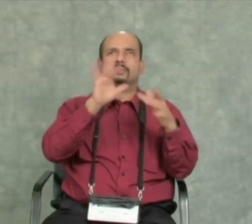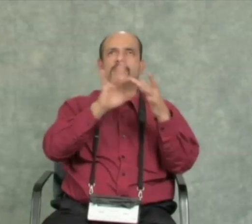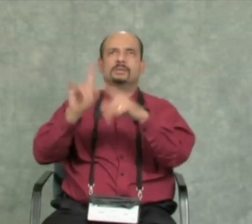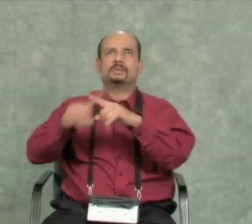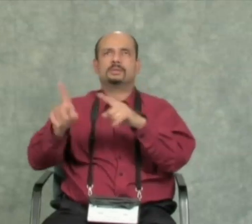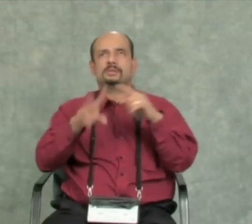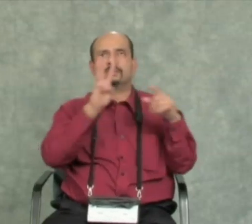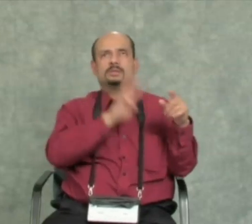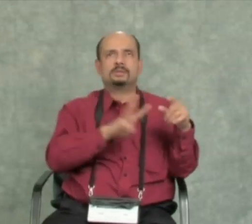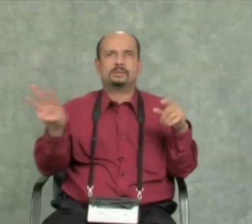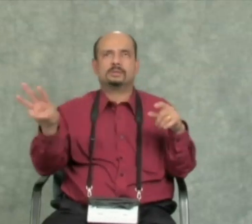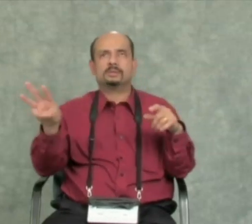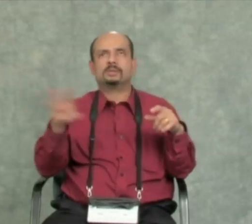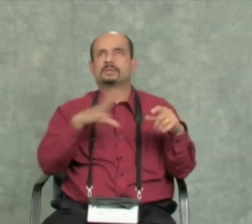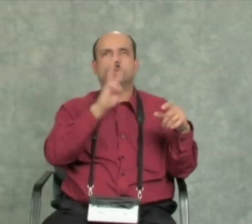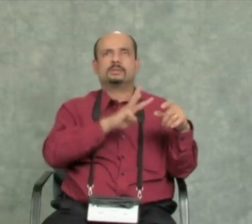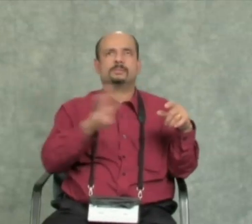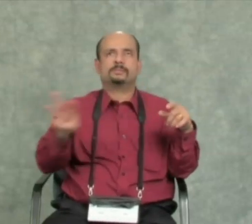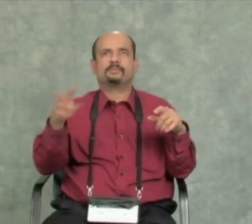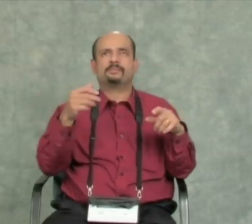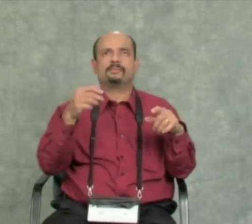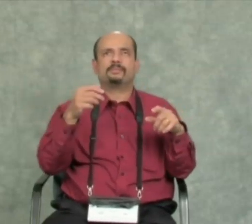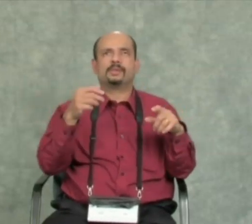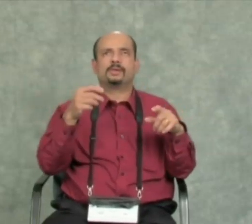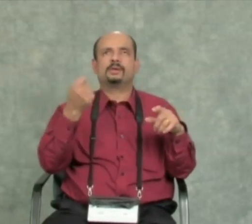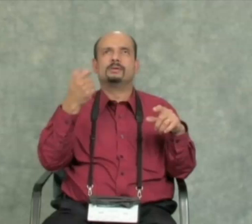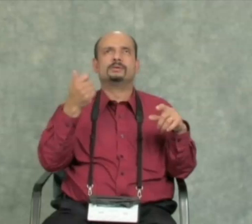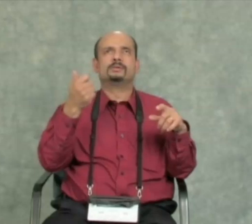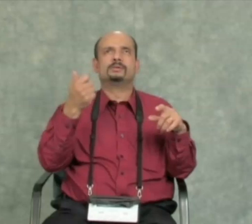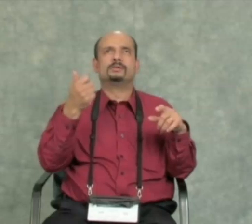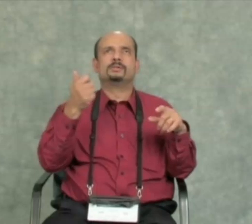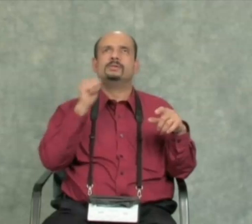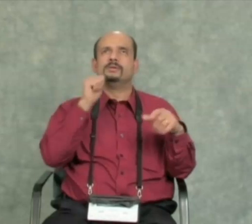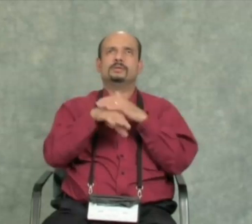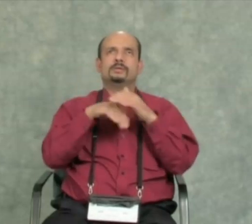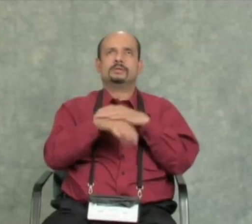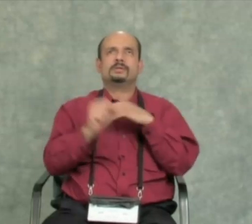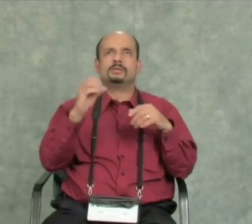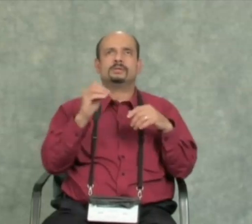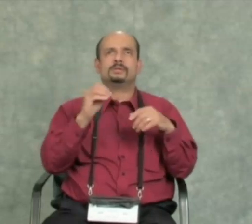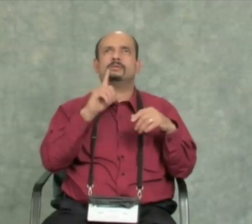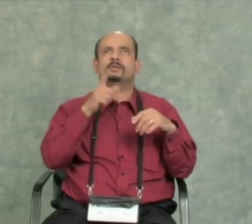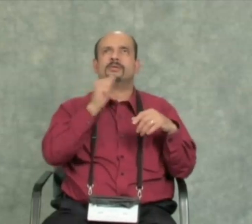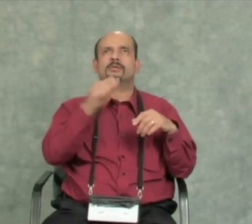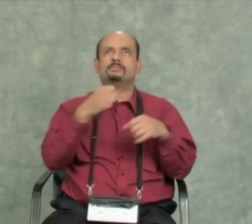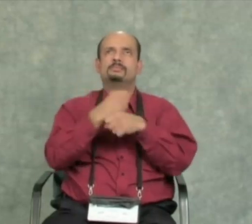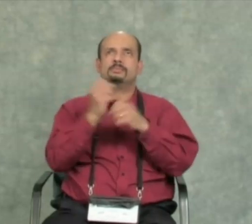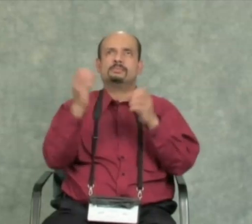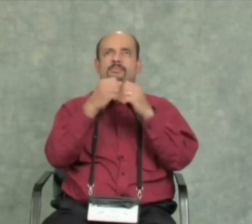than Safari. Because Safari is a website, it just has a little bit of accessibility,